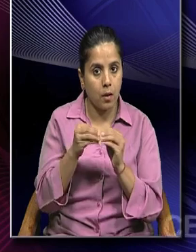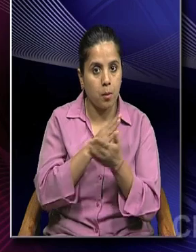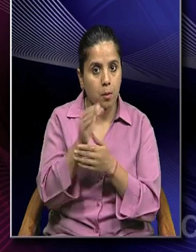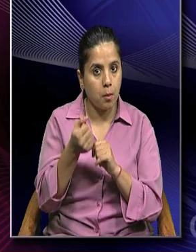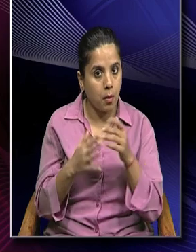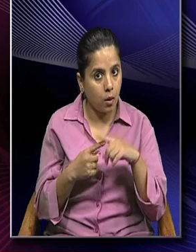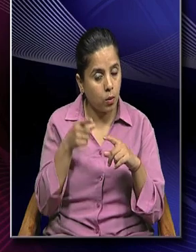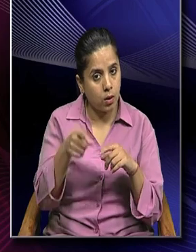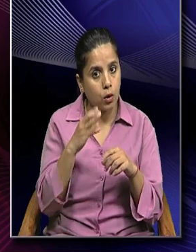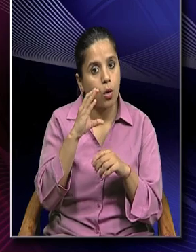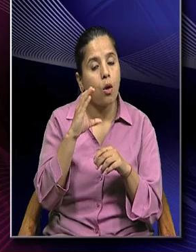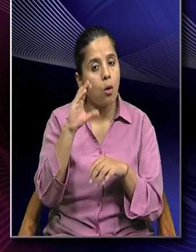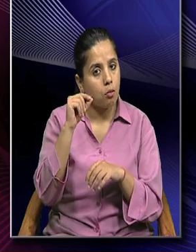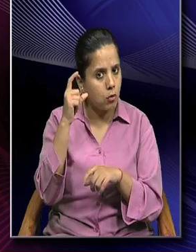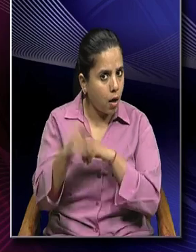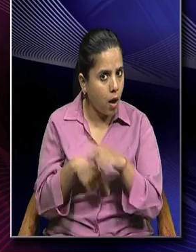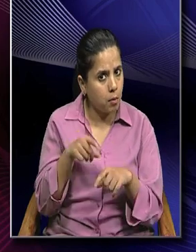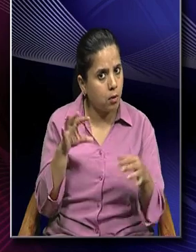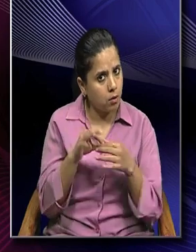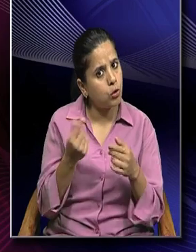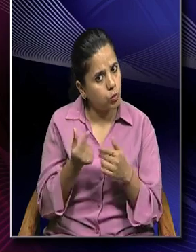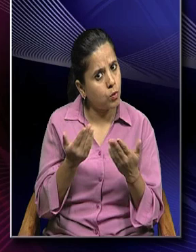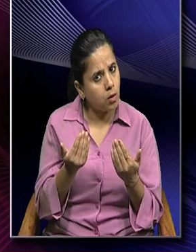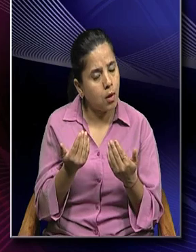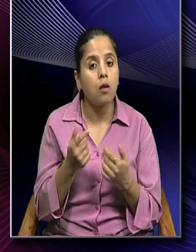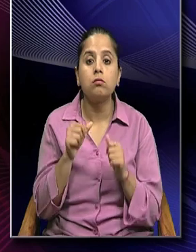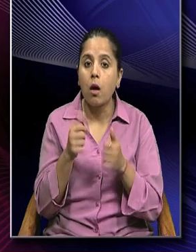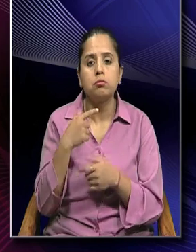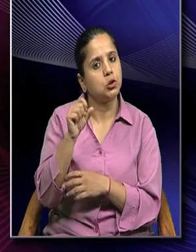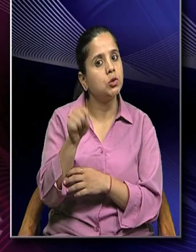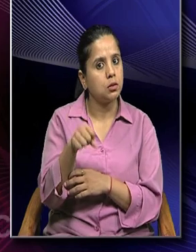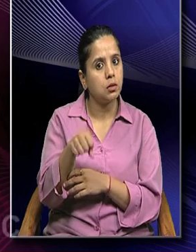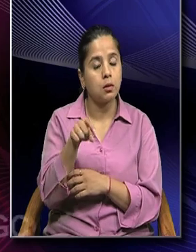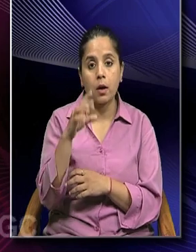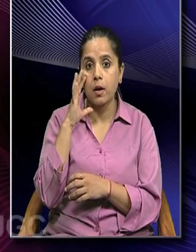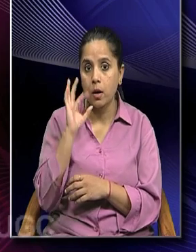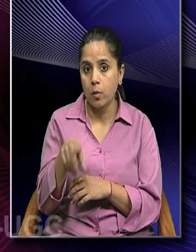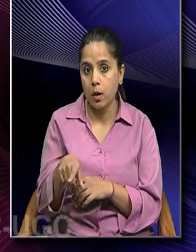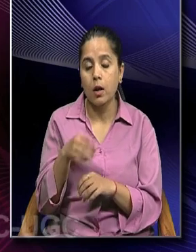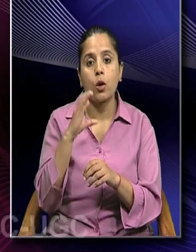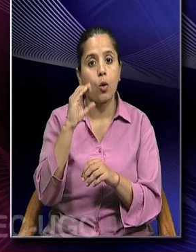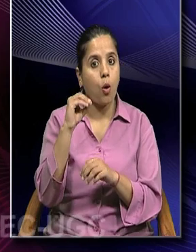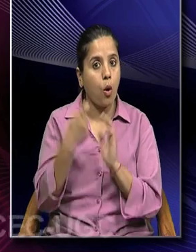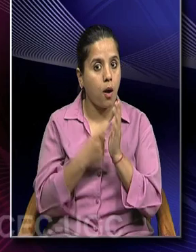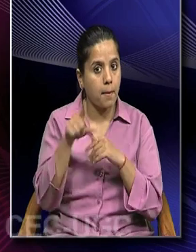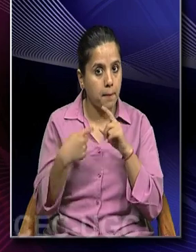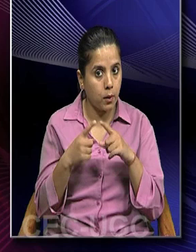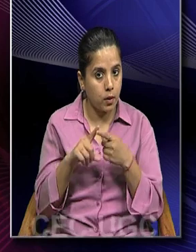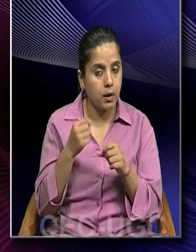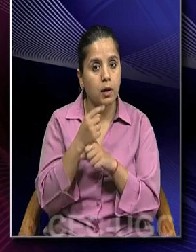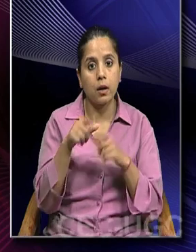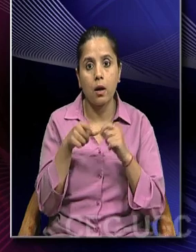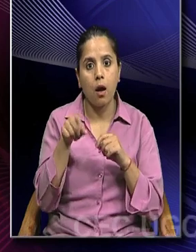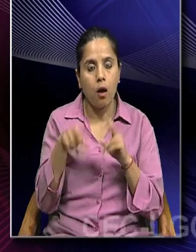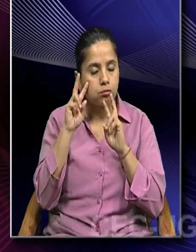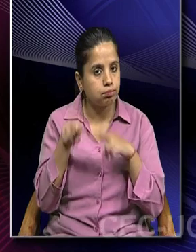used in corporate context? Answer is yes. The relevance of Gita in corporate context, it has received